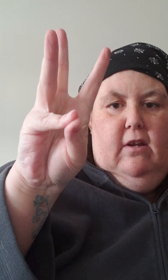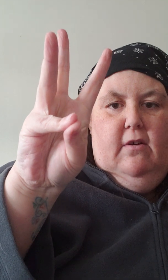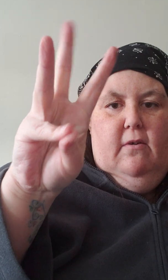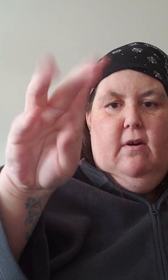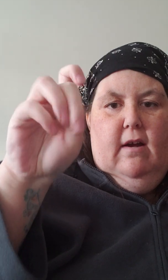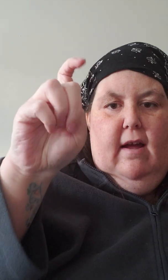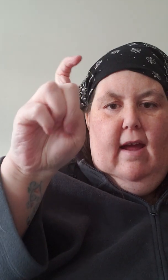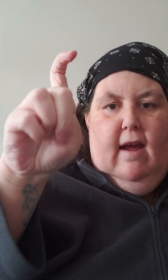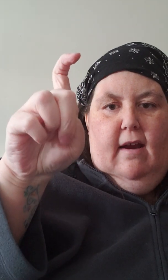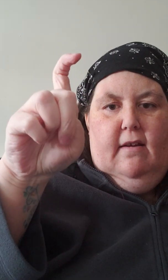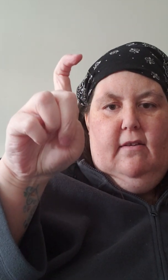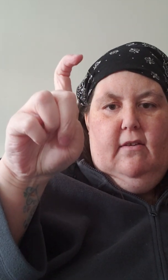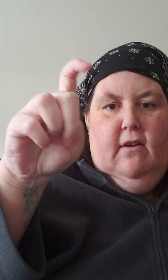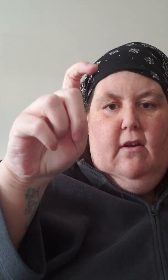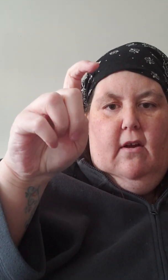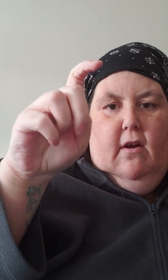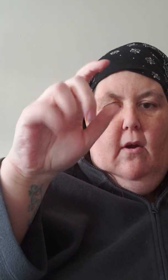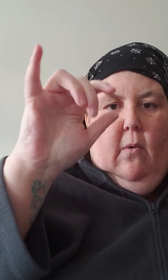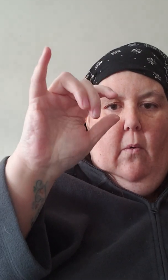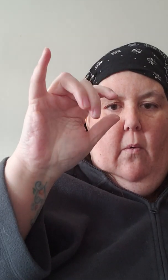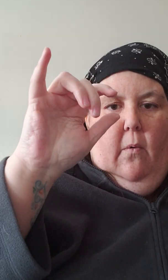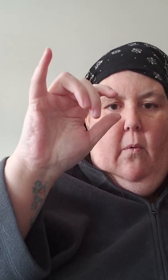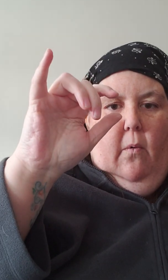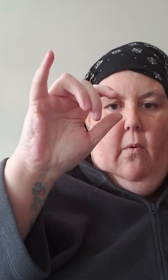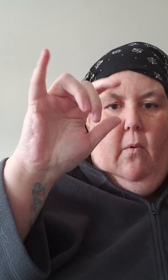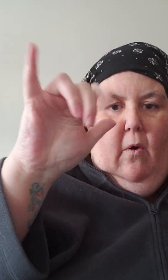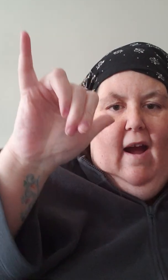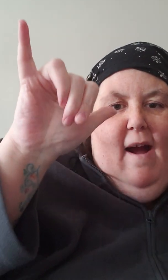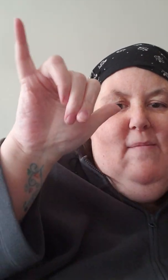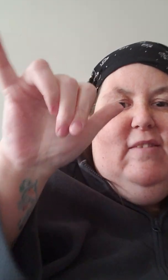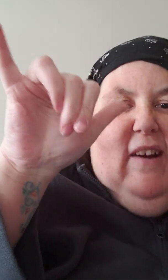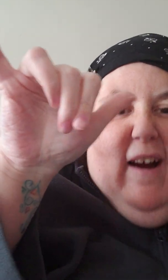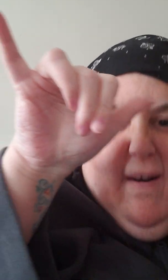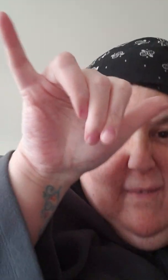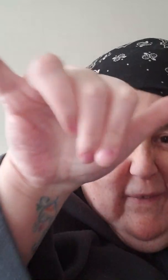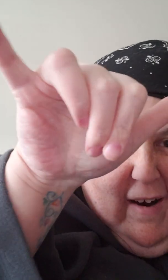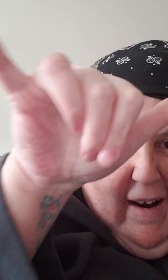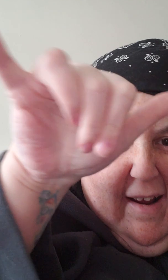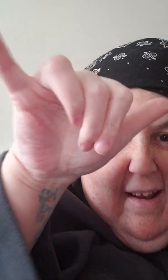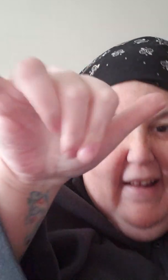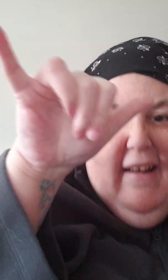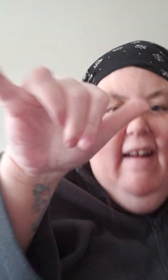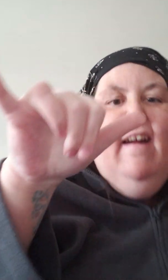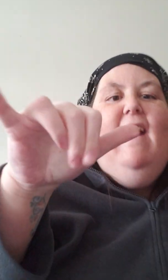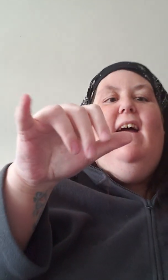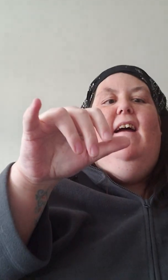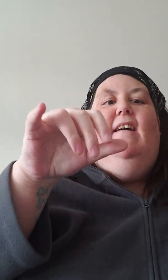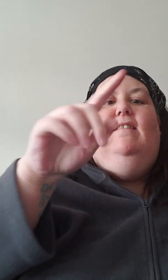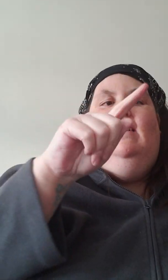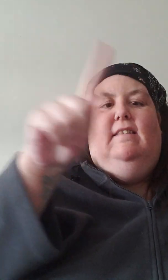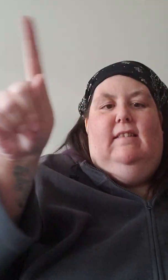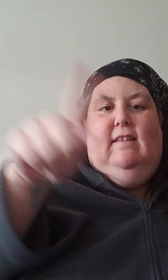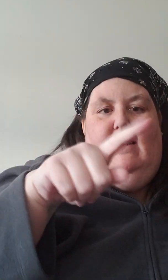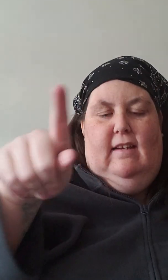W, X, oh, I almost forgot, Y, N,